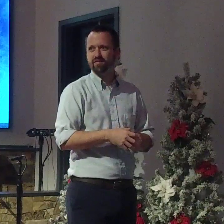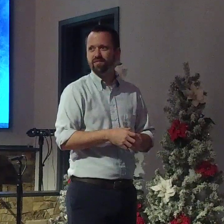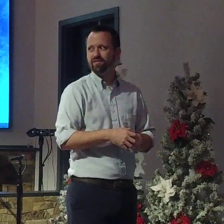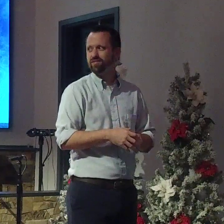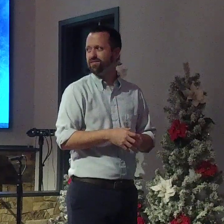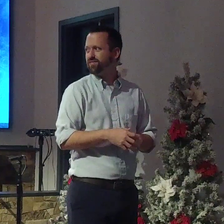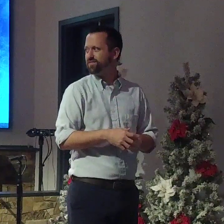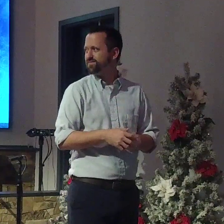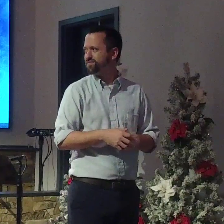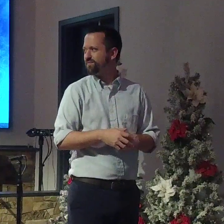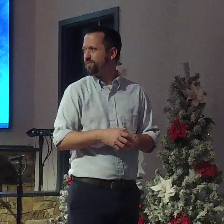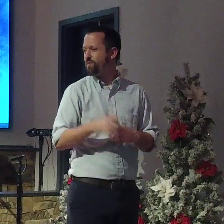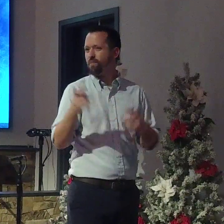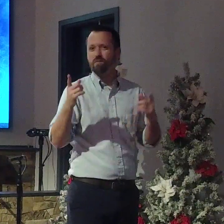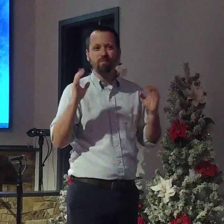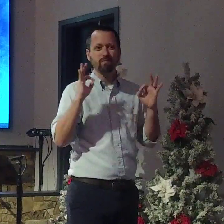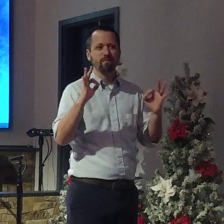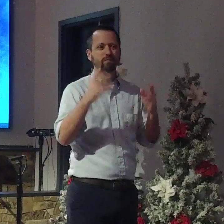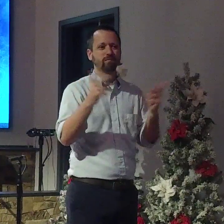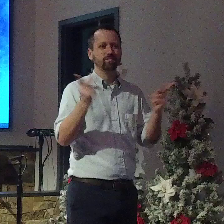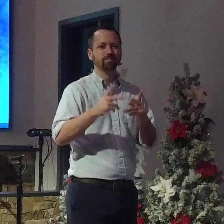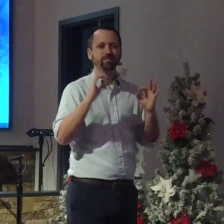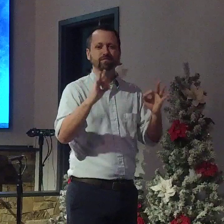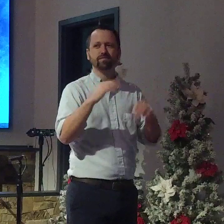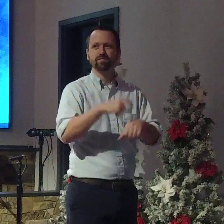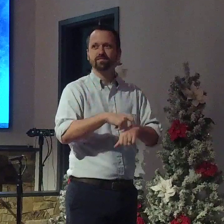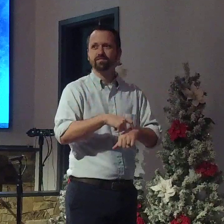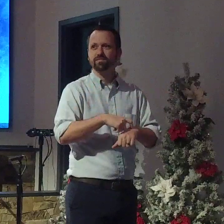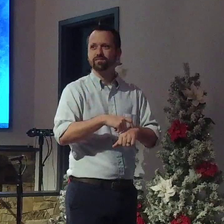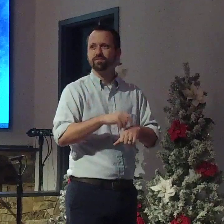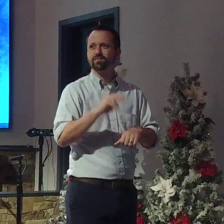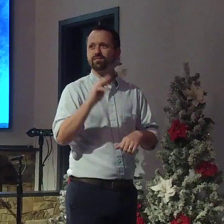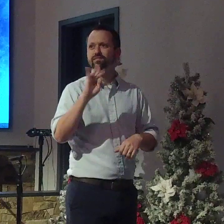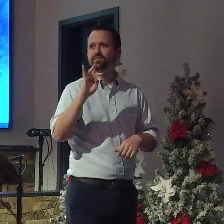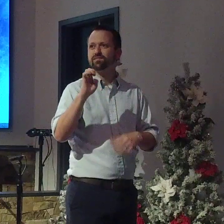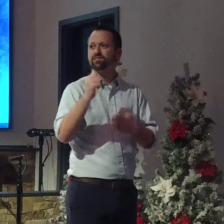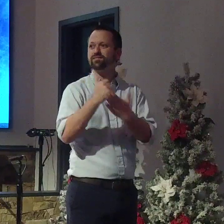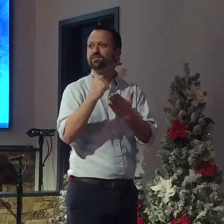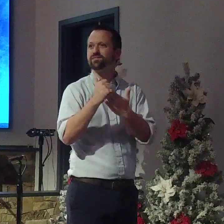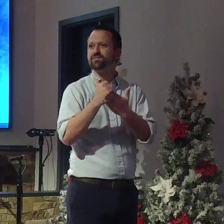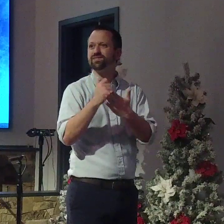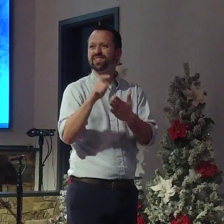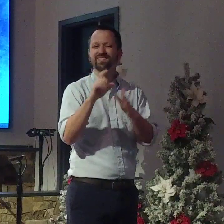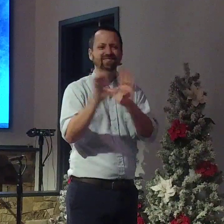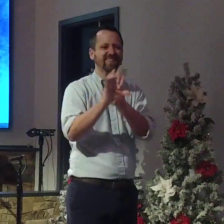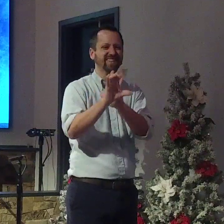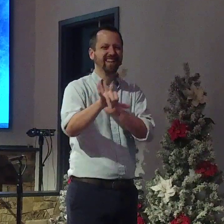exactly what was going on. And then the next thing I know, they handcuffed her.